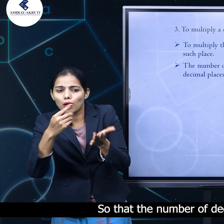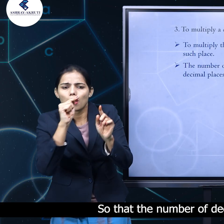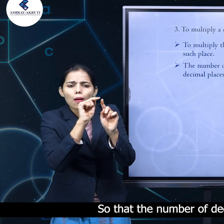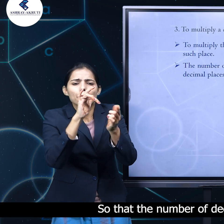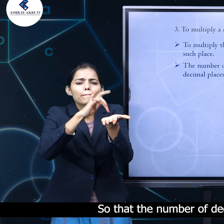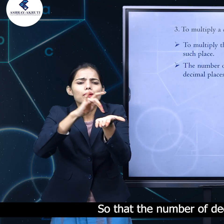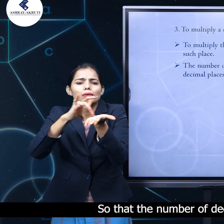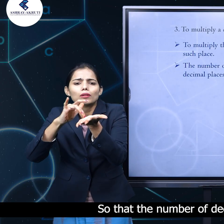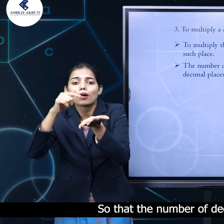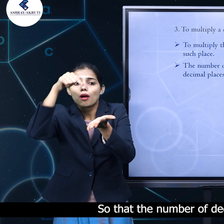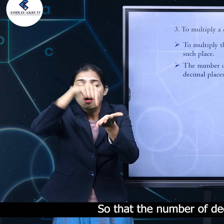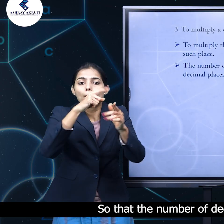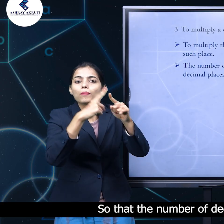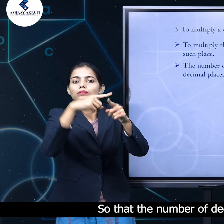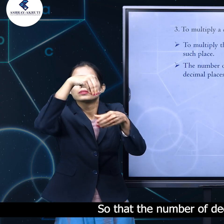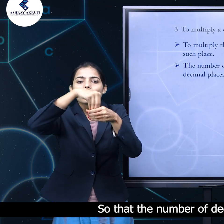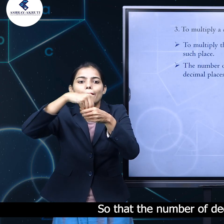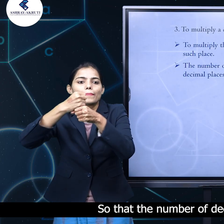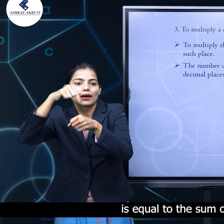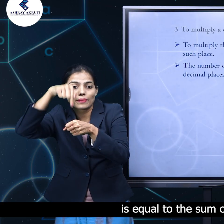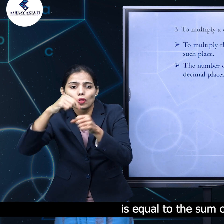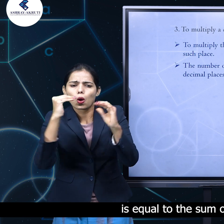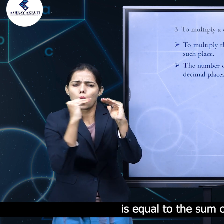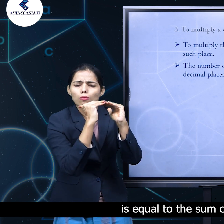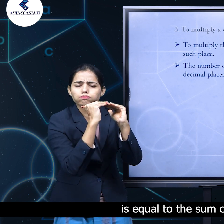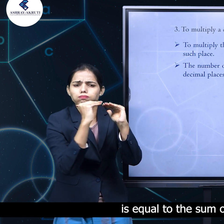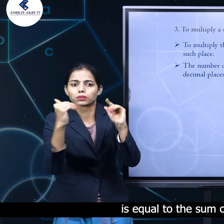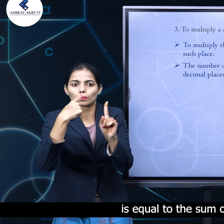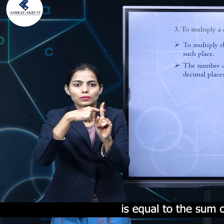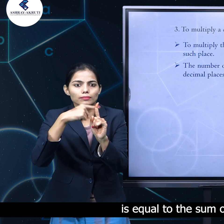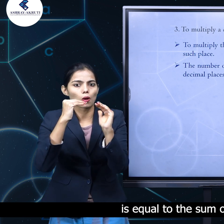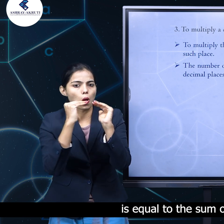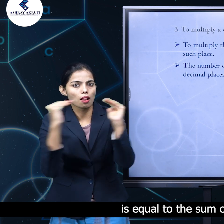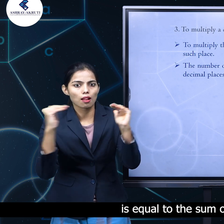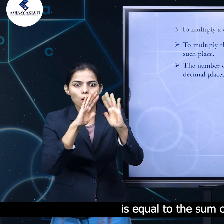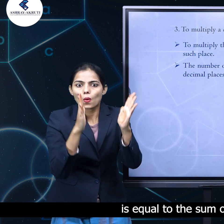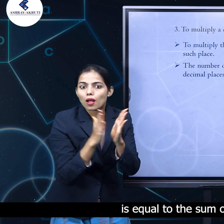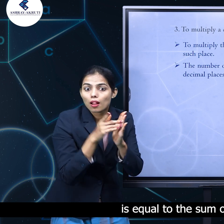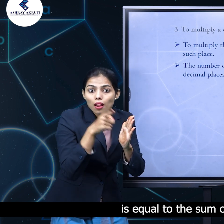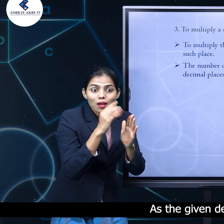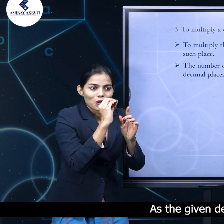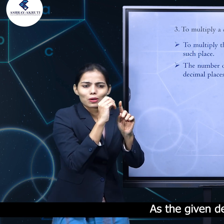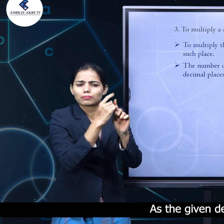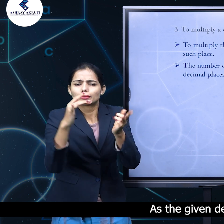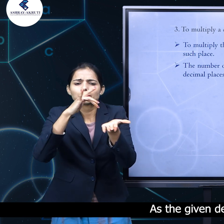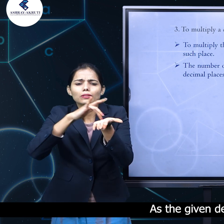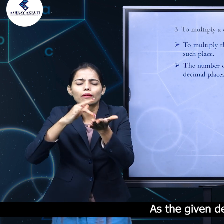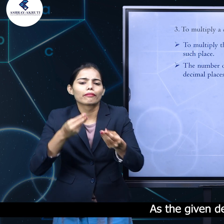that the number of decimal place in the product is equal to the sum of the decimal places as the given decimal